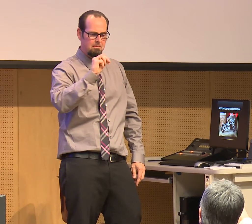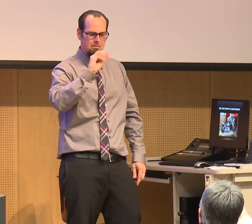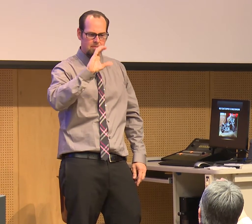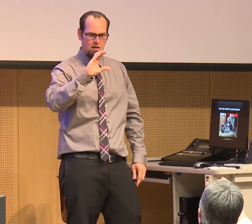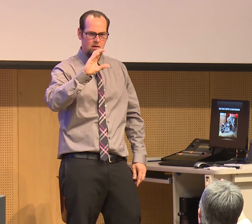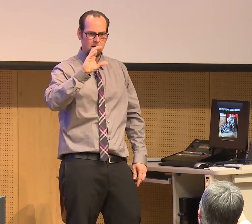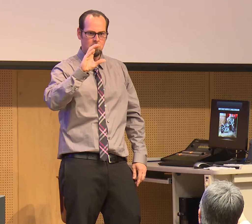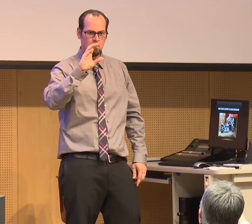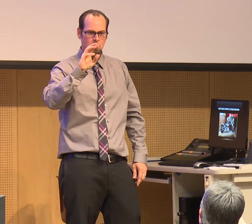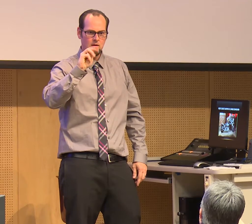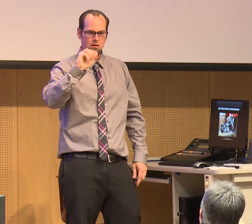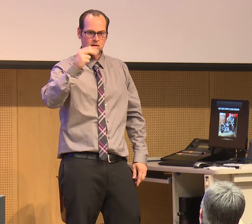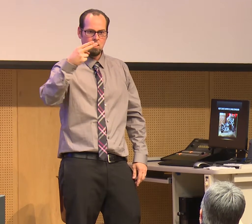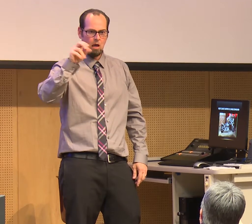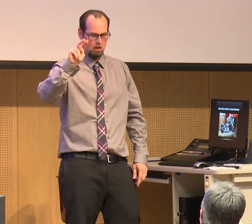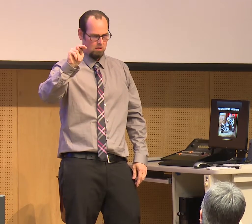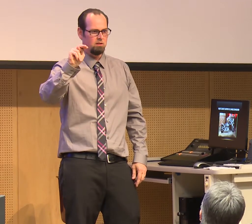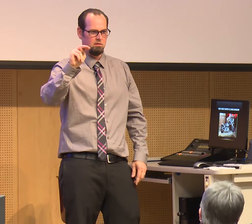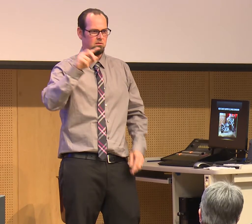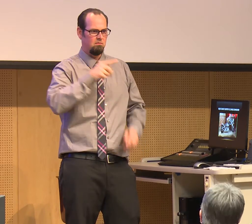One person was Vince McMahon,